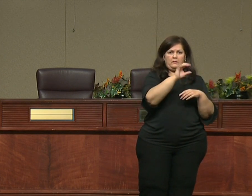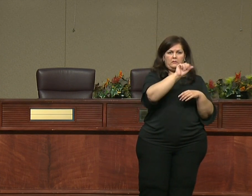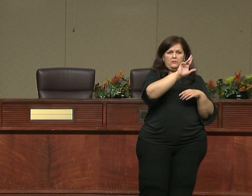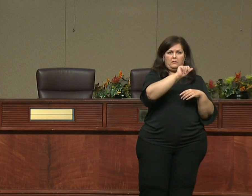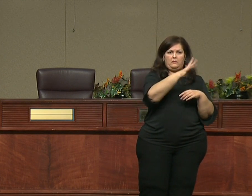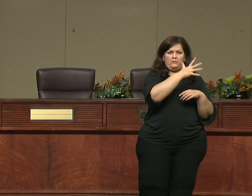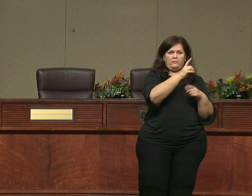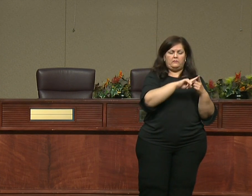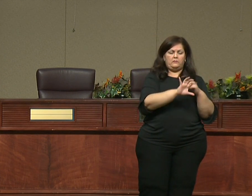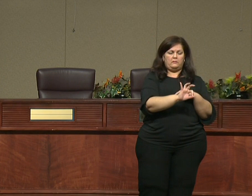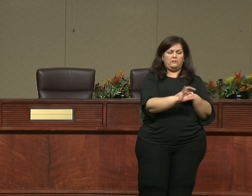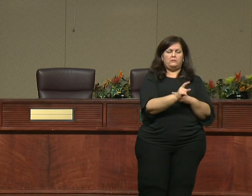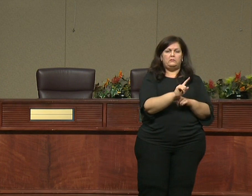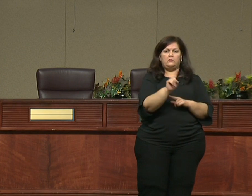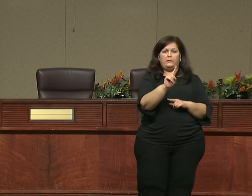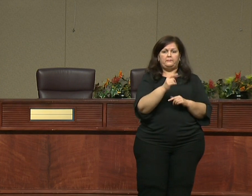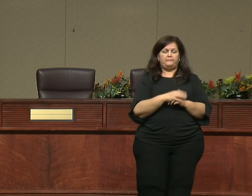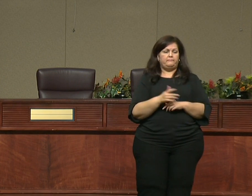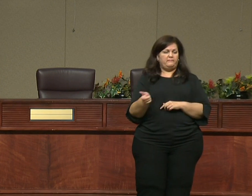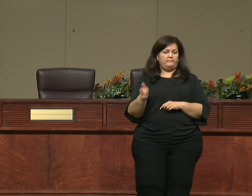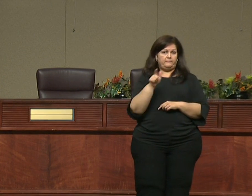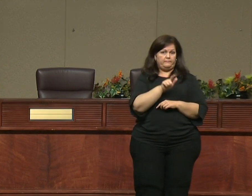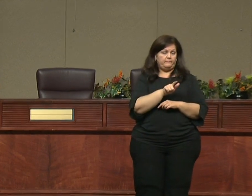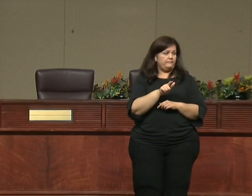5th from 9 to 1. Dr. Pina.